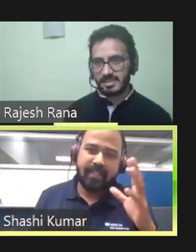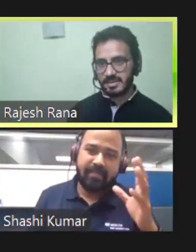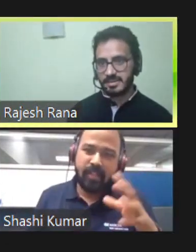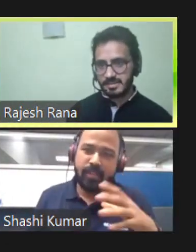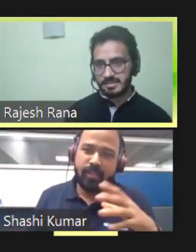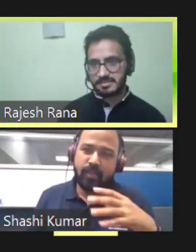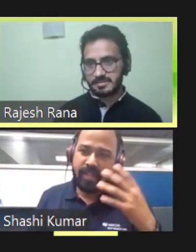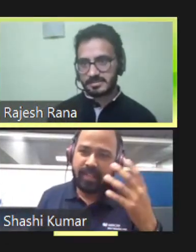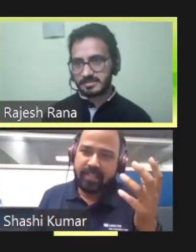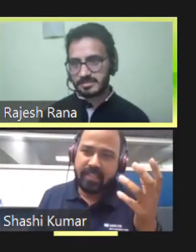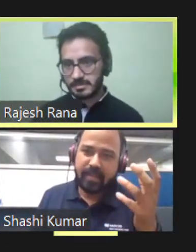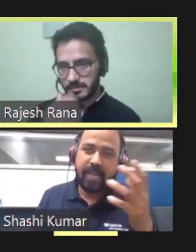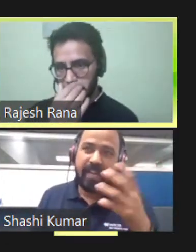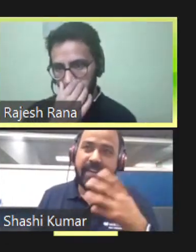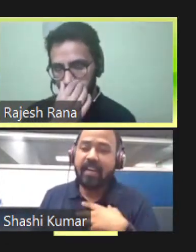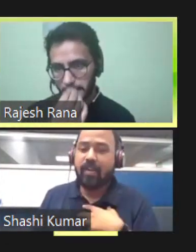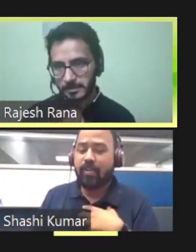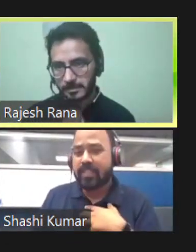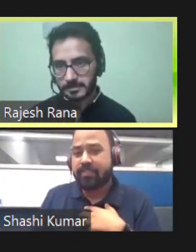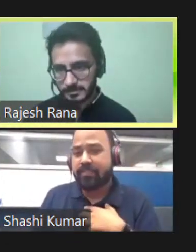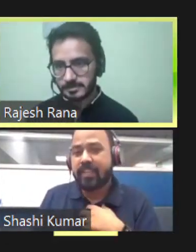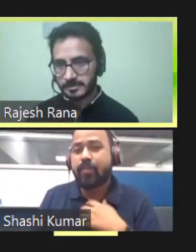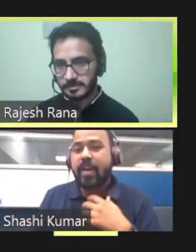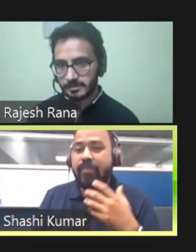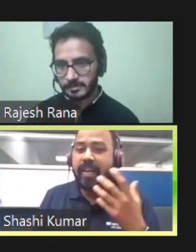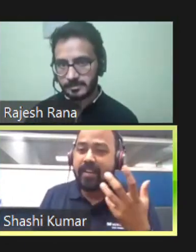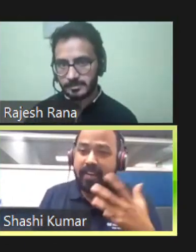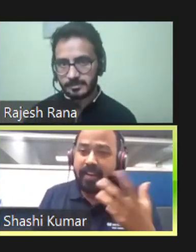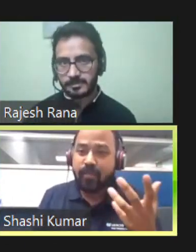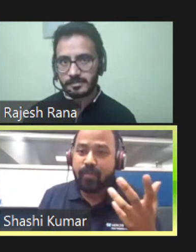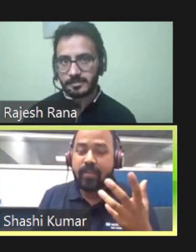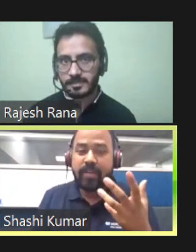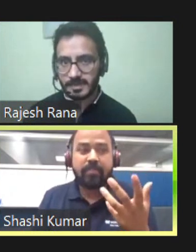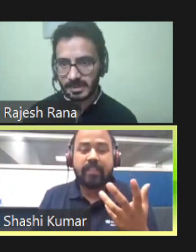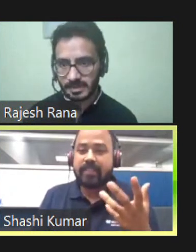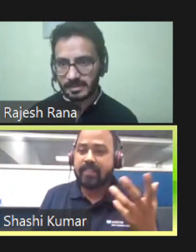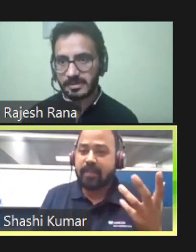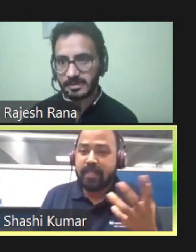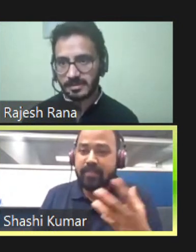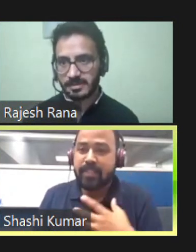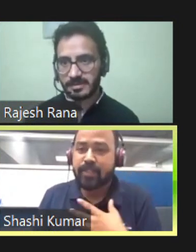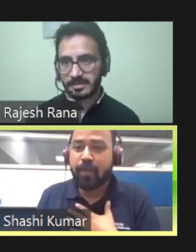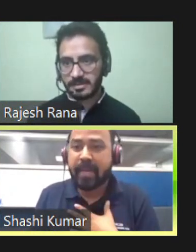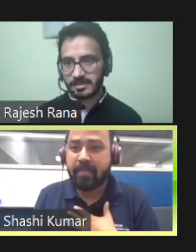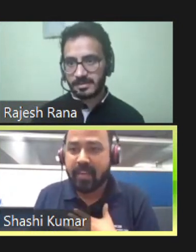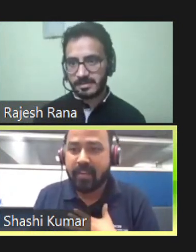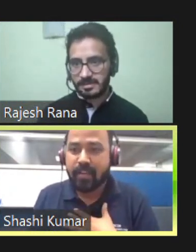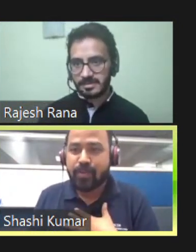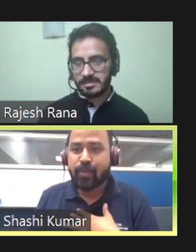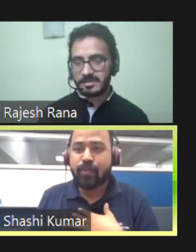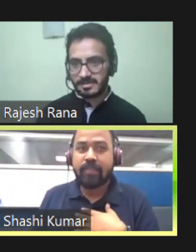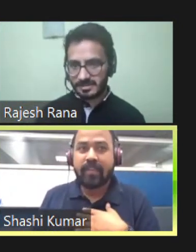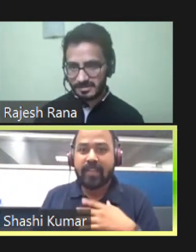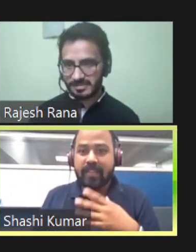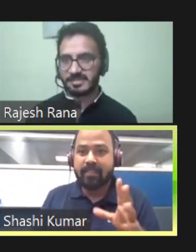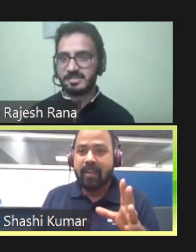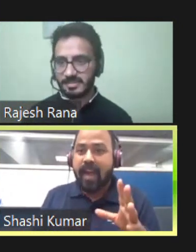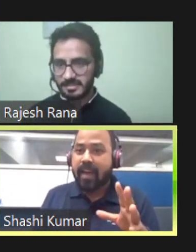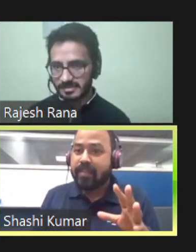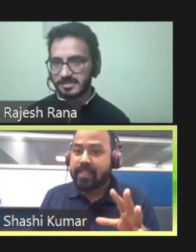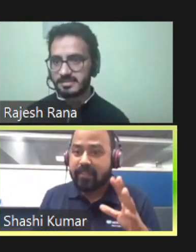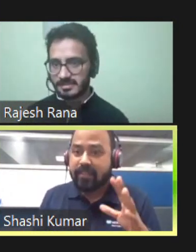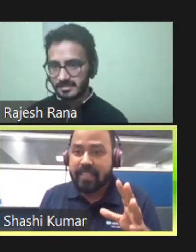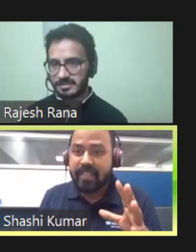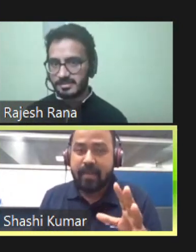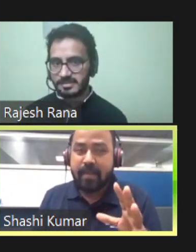it's very difficult to connect with you. And I always feel like, why can't I? Why? Is there something which is stopping me? So yes,